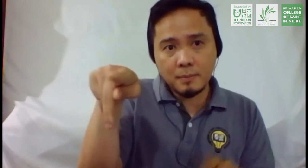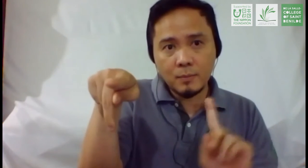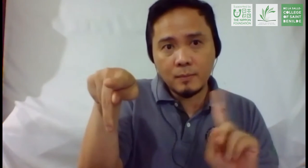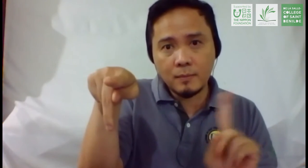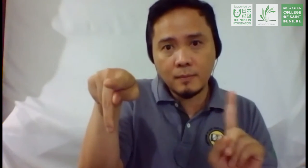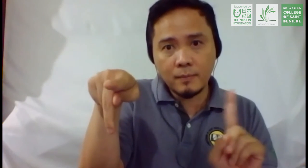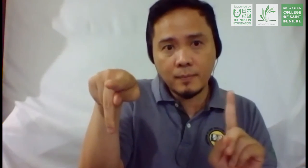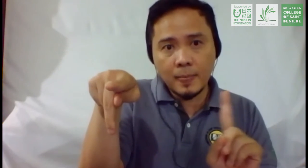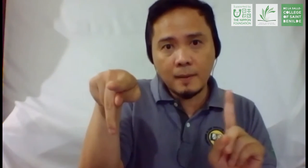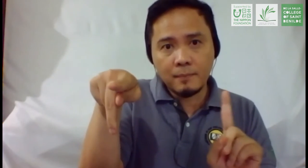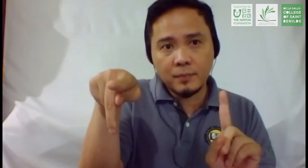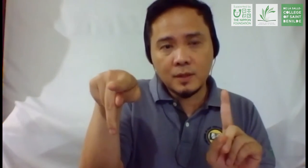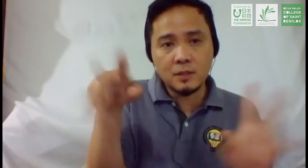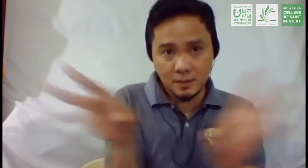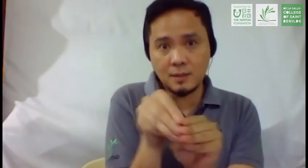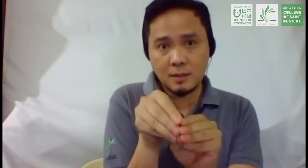Yes, shock headache.